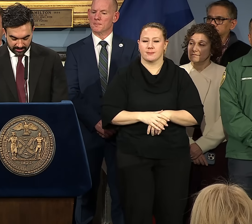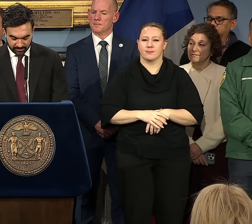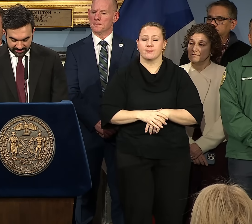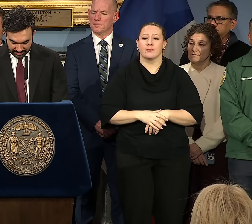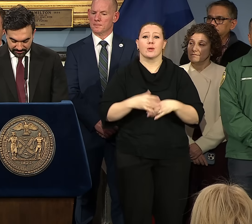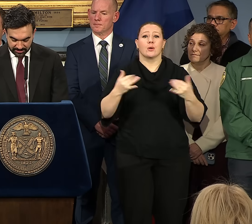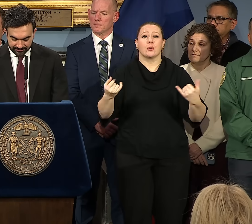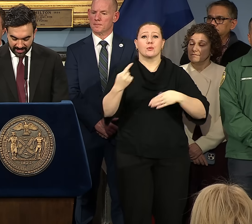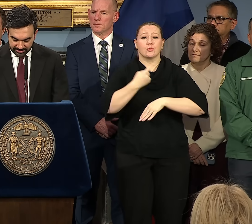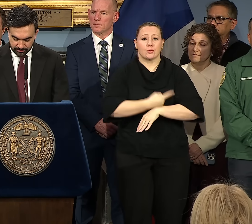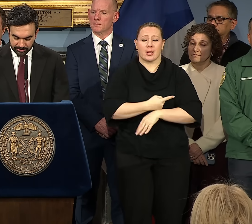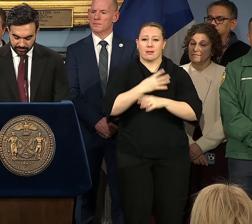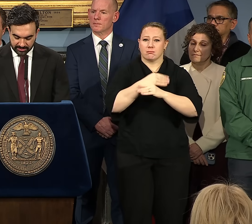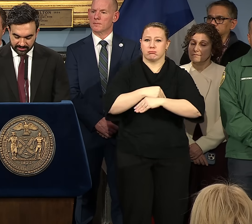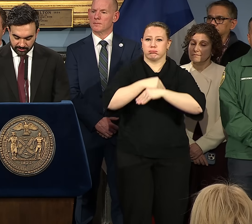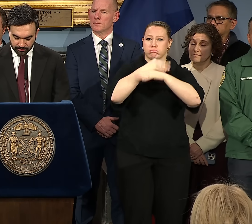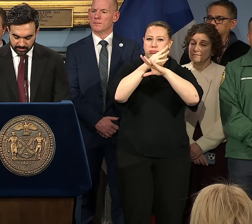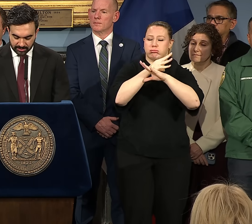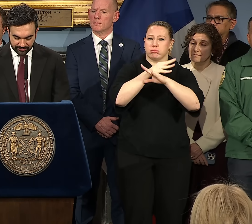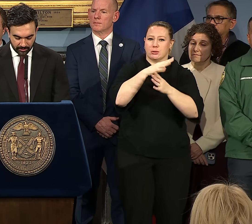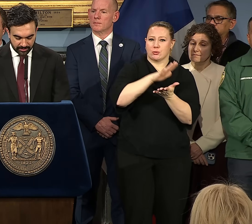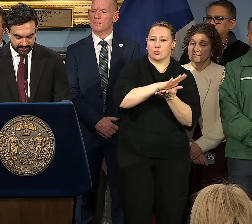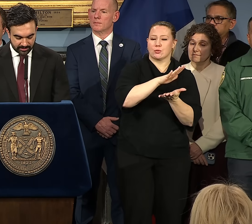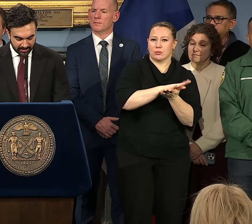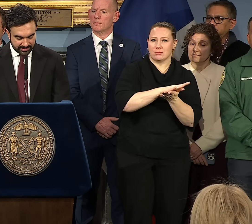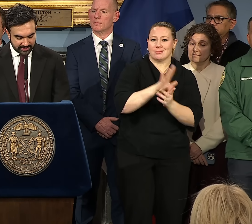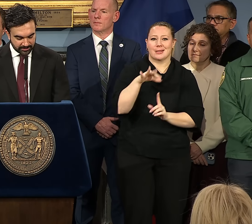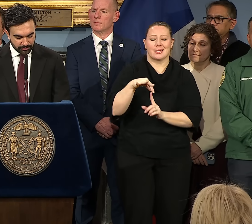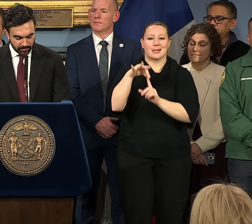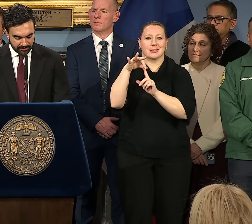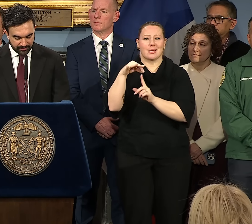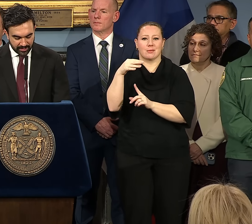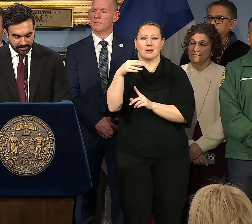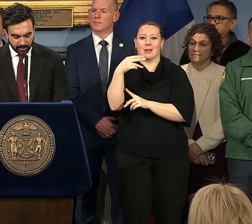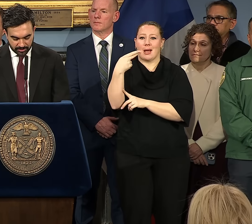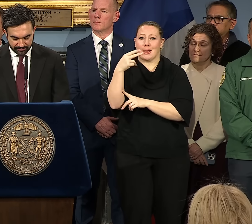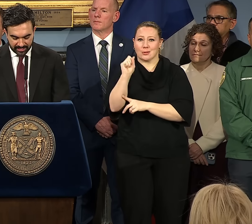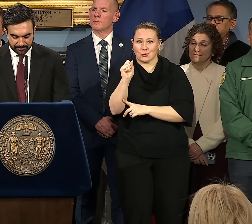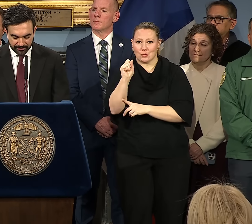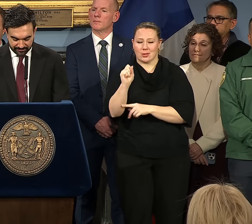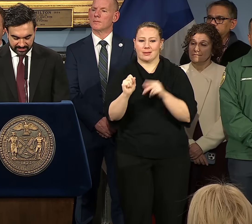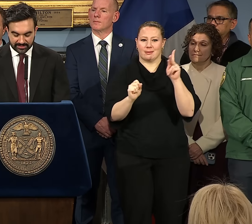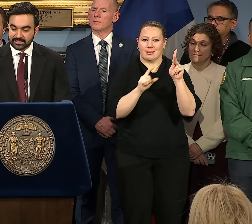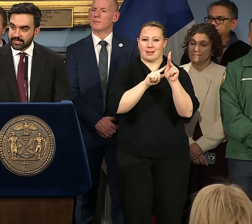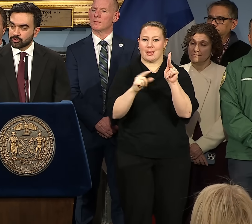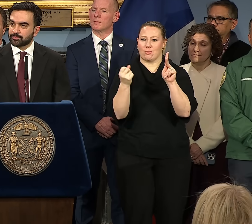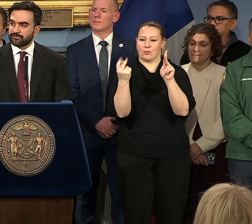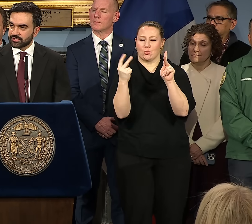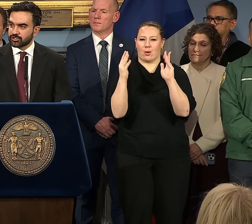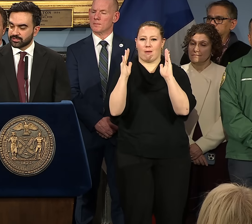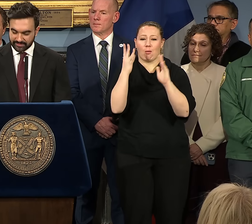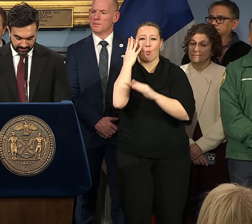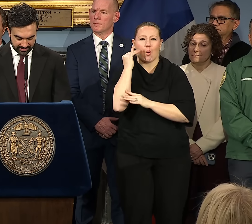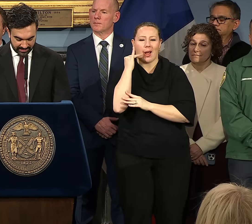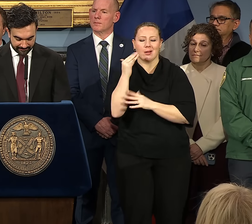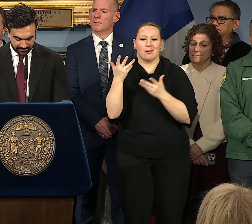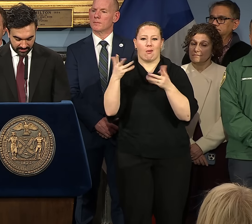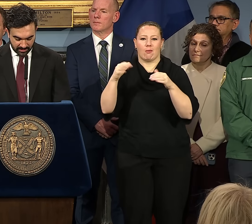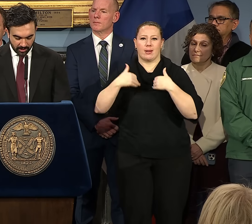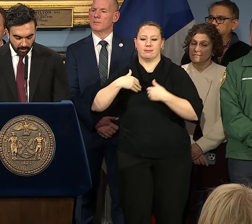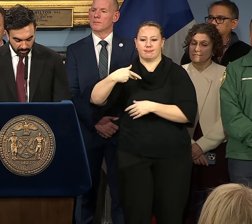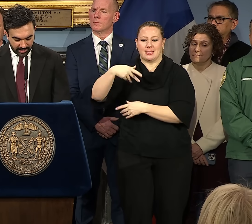students, with exceptions for high school students and schools serving only grades 6 through 12 that are observing a previously scheduled professional development